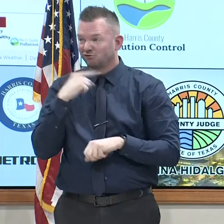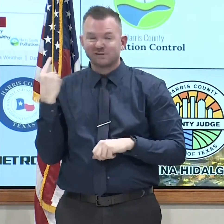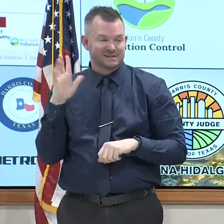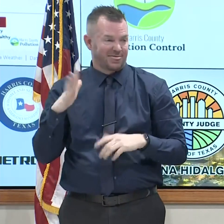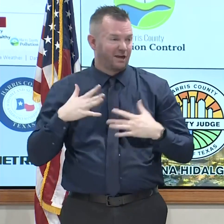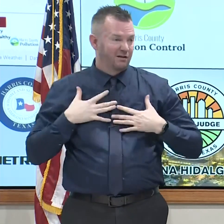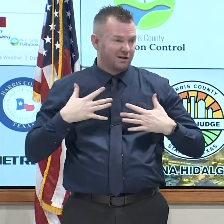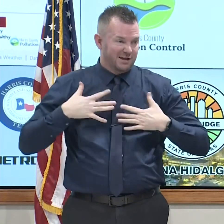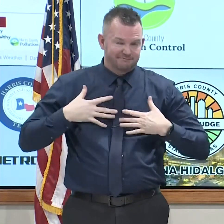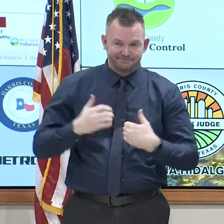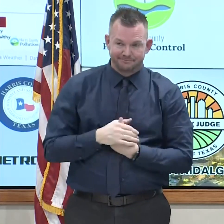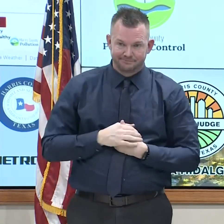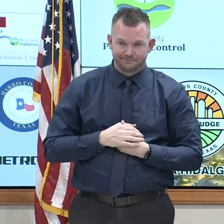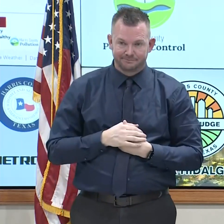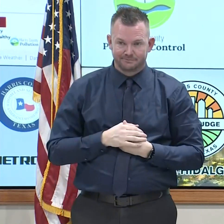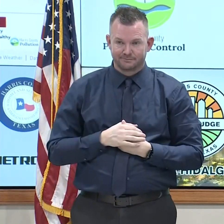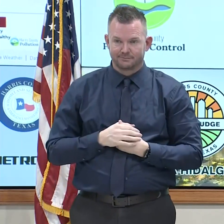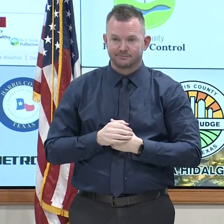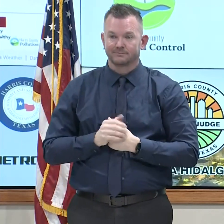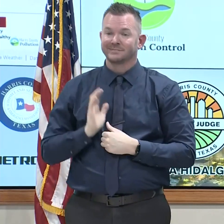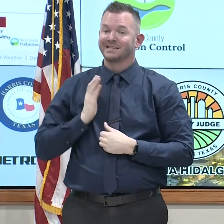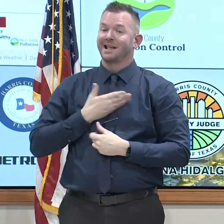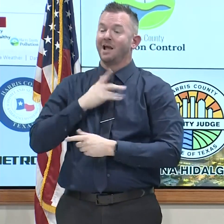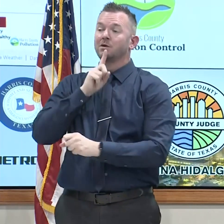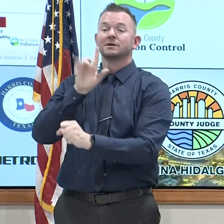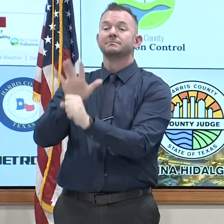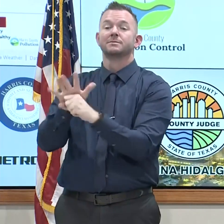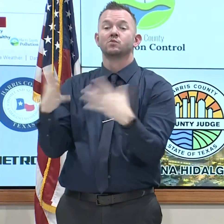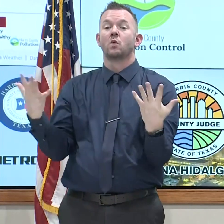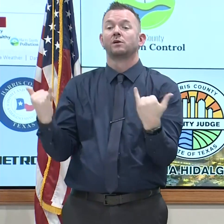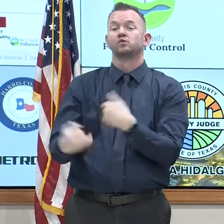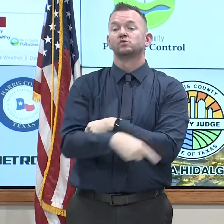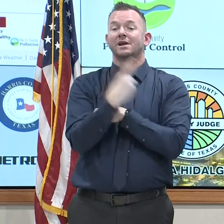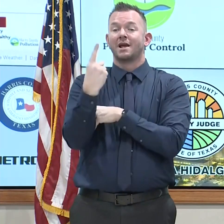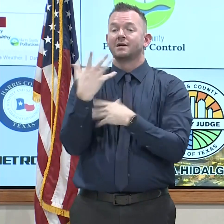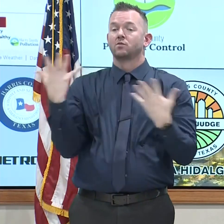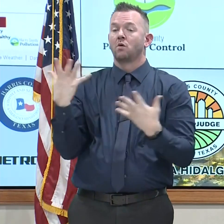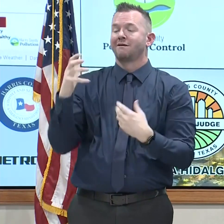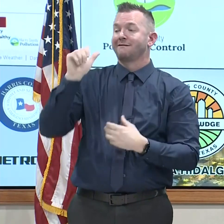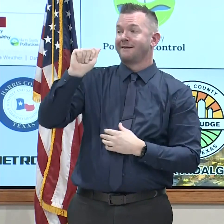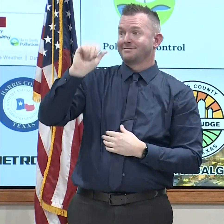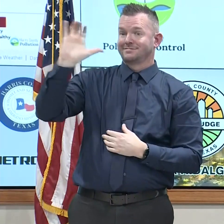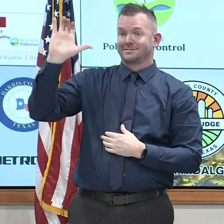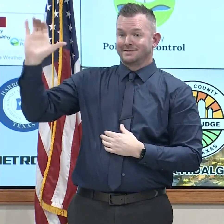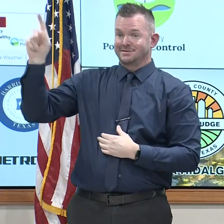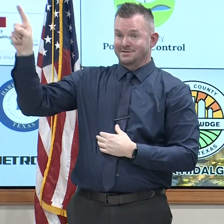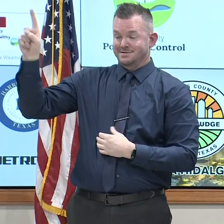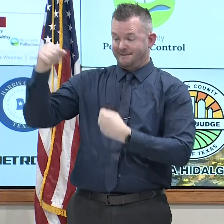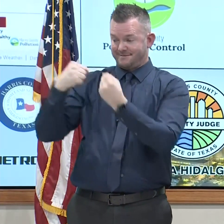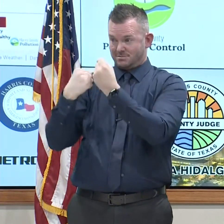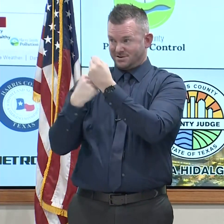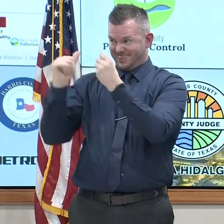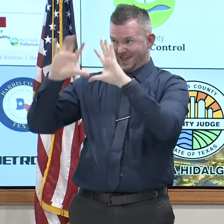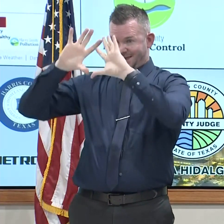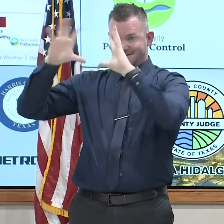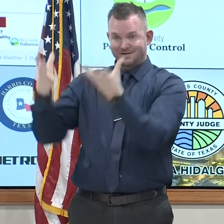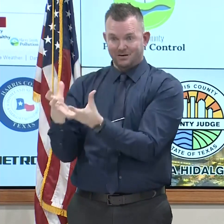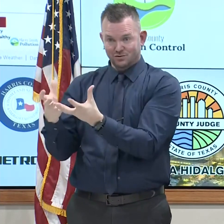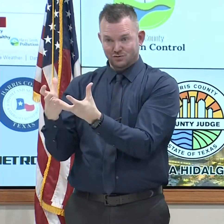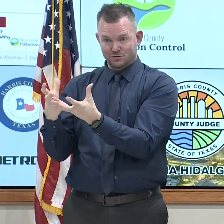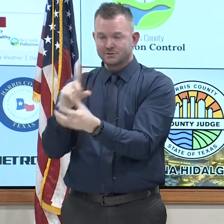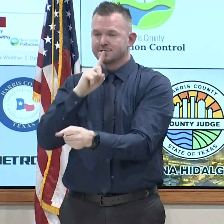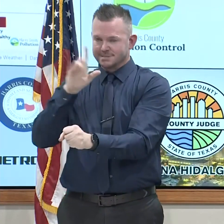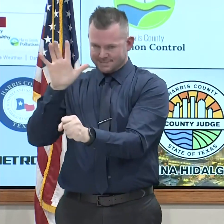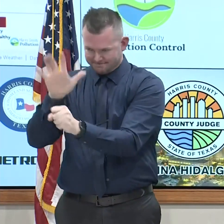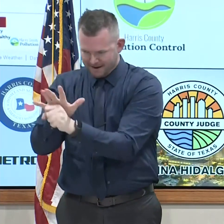The commitment today shows that the ACC Foundation is committed to providing air monitoring capabilities that will increase our